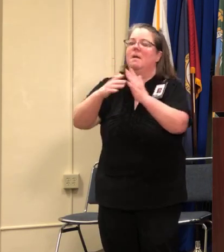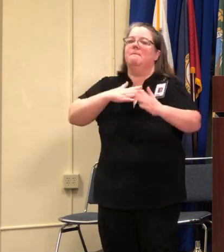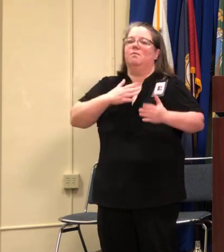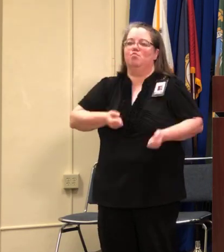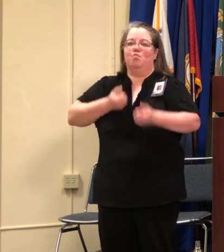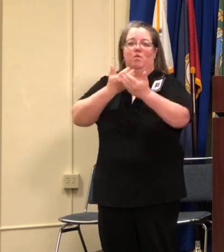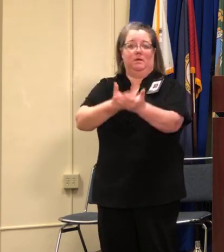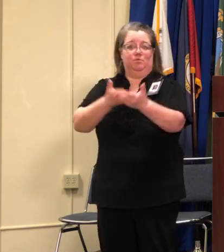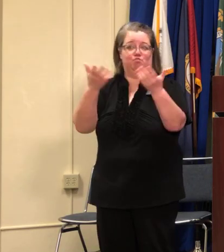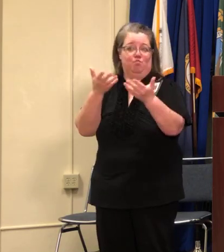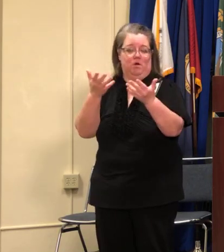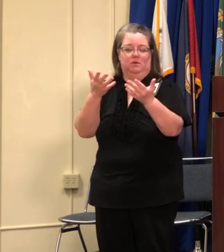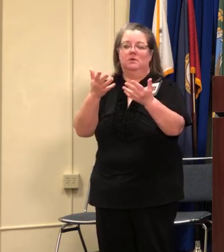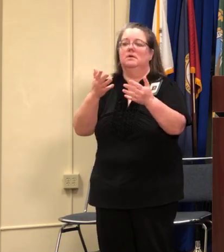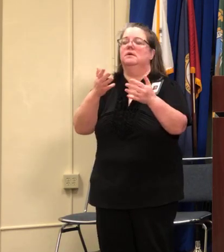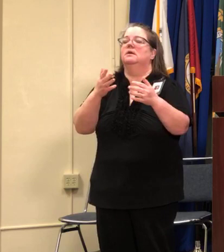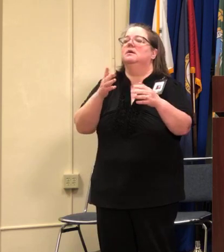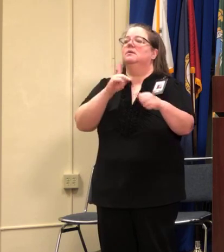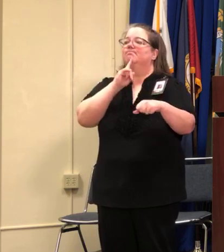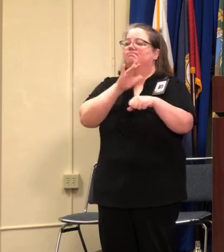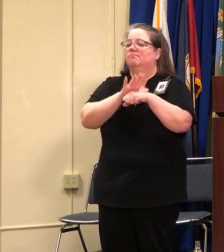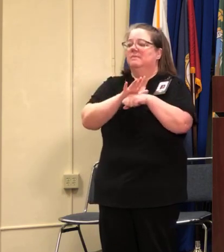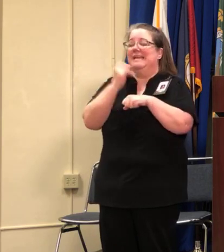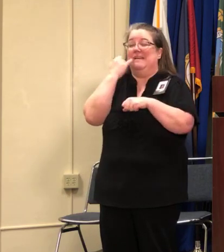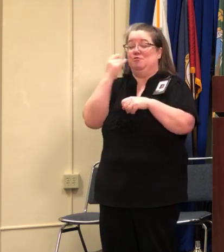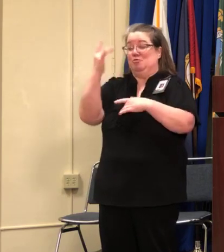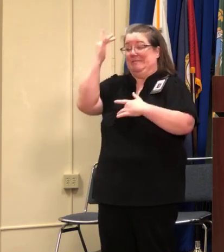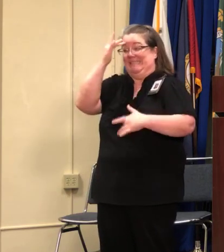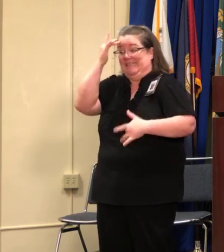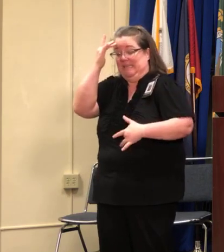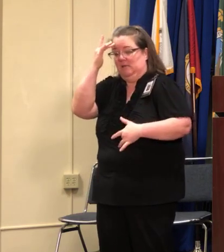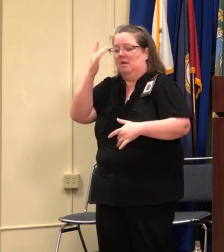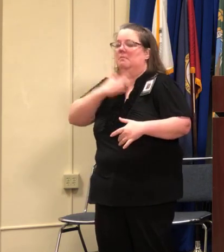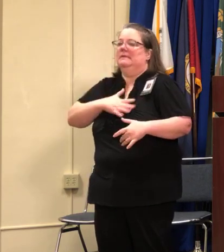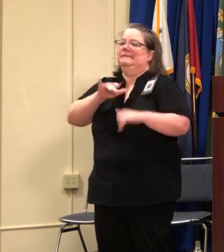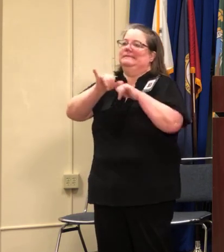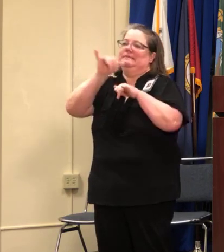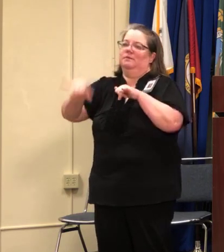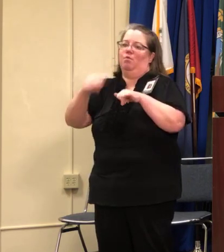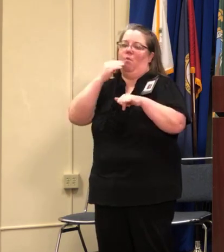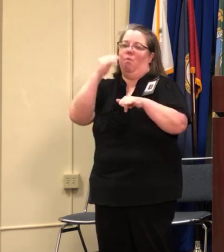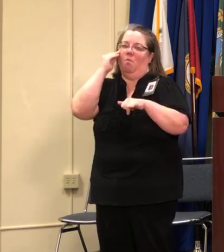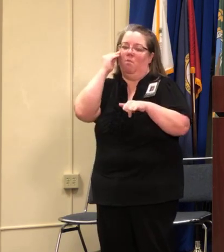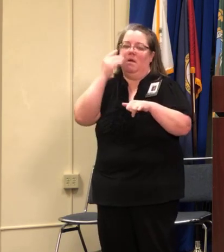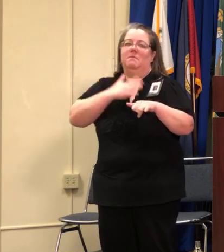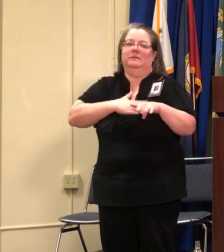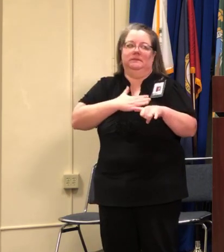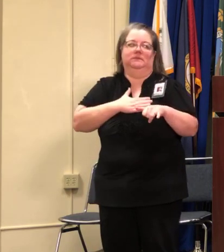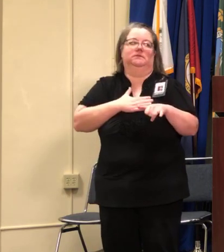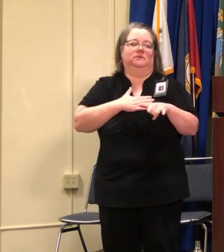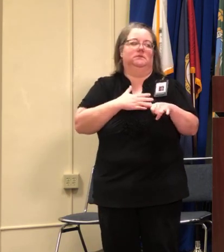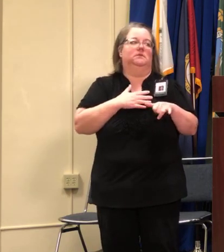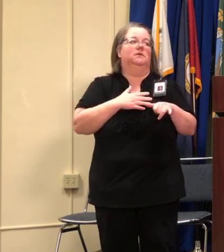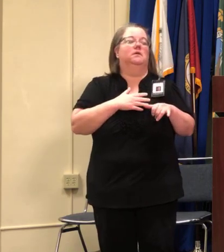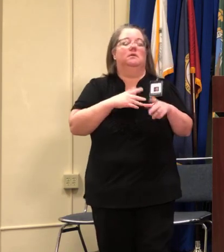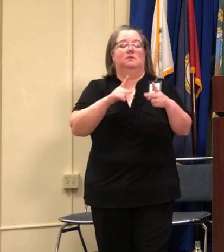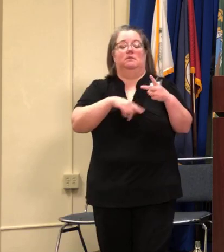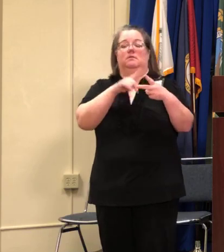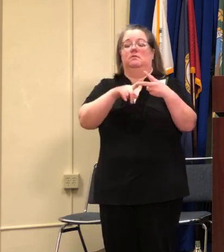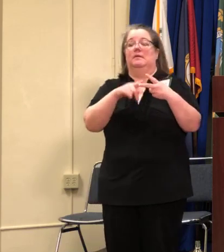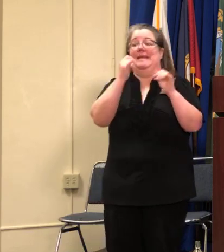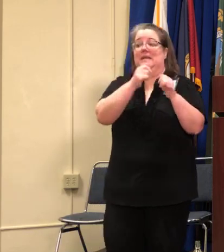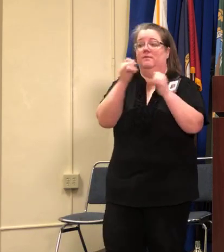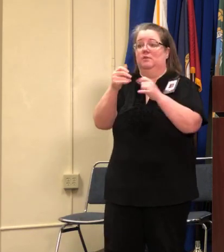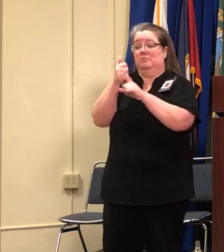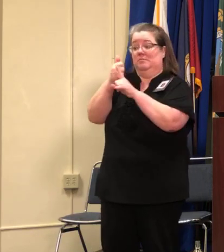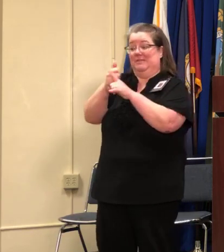recommendation about assuring that people who are ill stay out of the workplace, and that individuals who